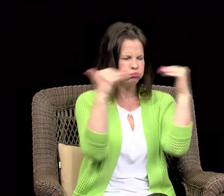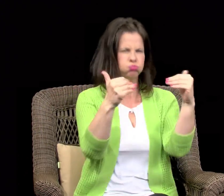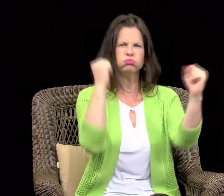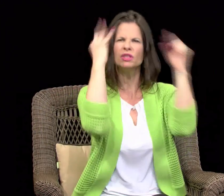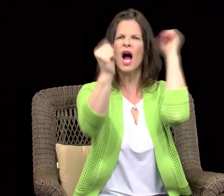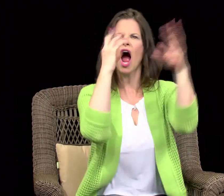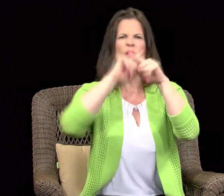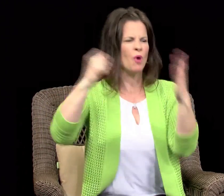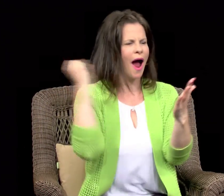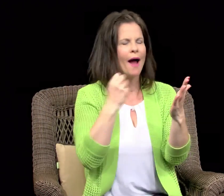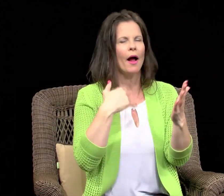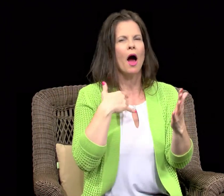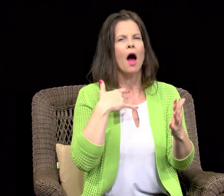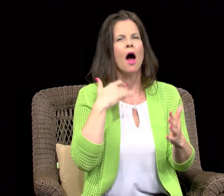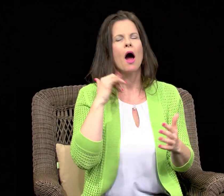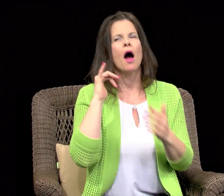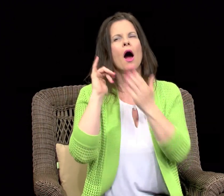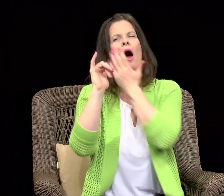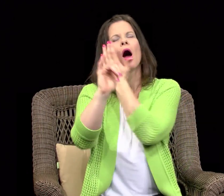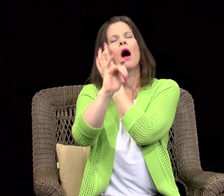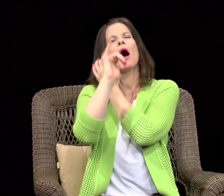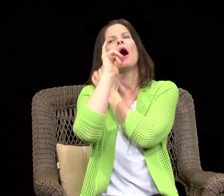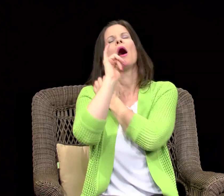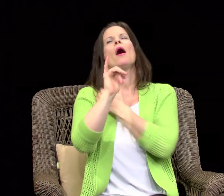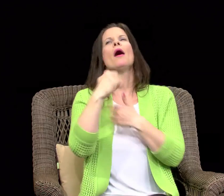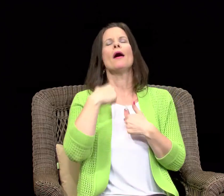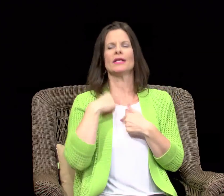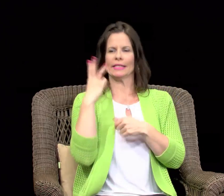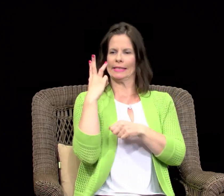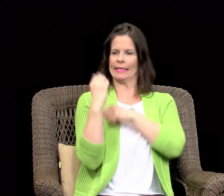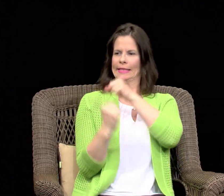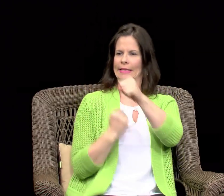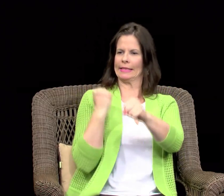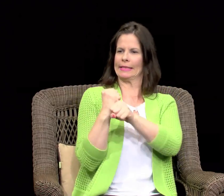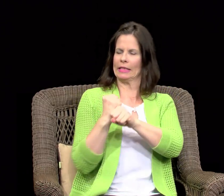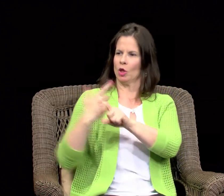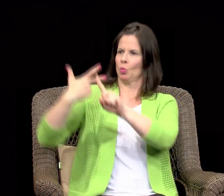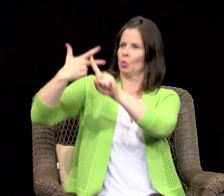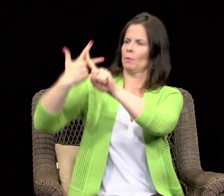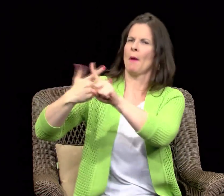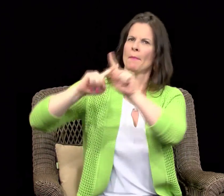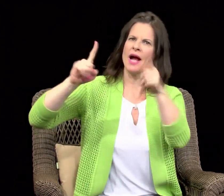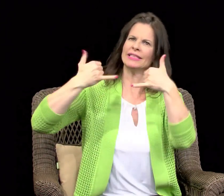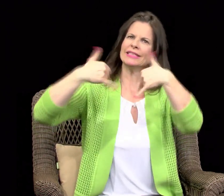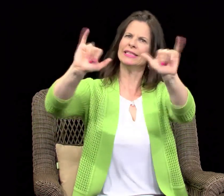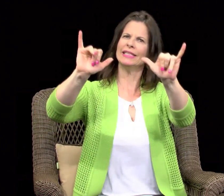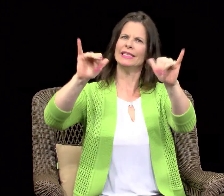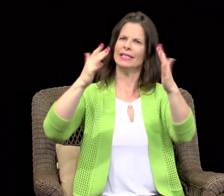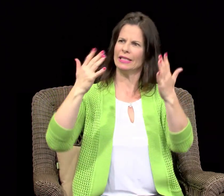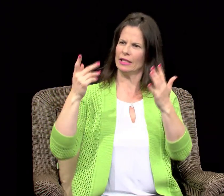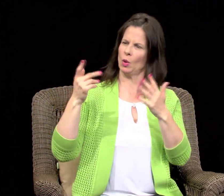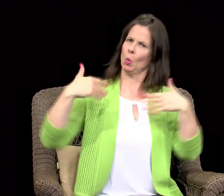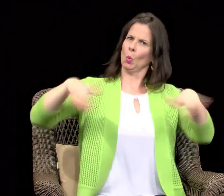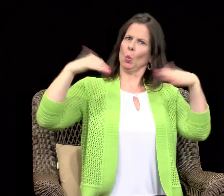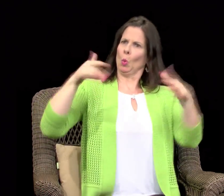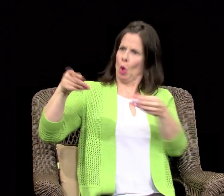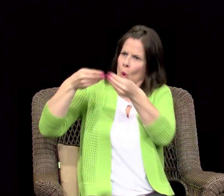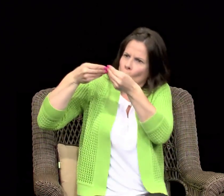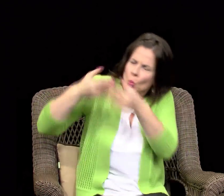working, and then they go into sign language. I mean, oh, I thought 6 years was a